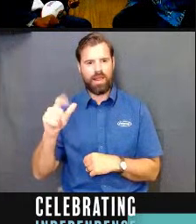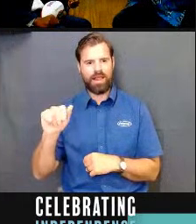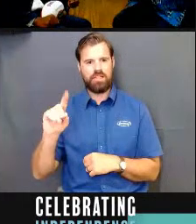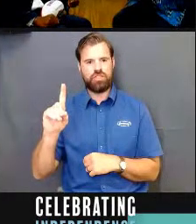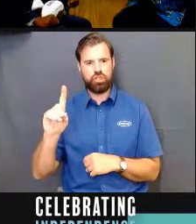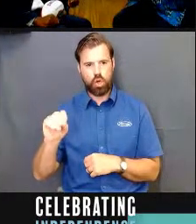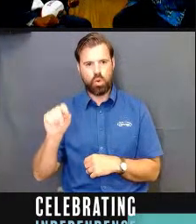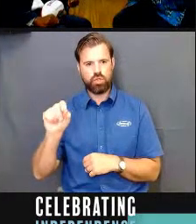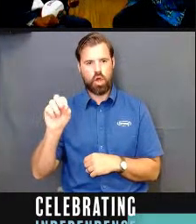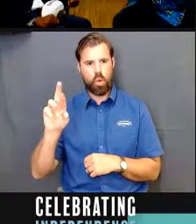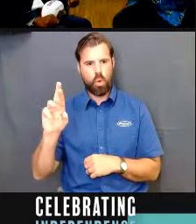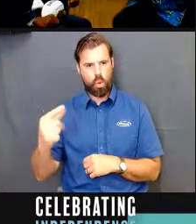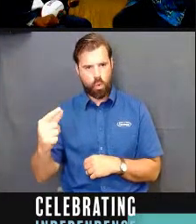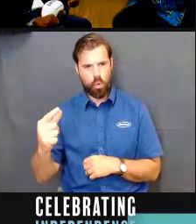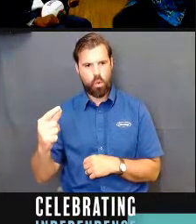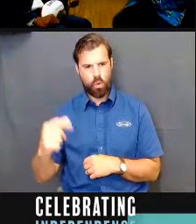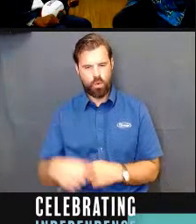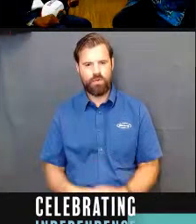celebratelive.cilorlando.org.